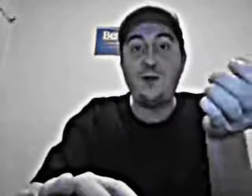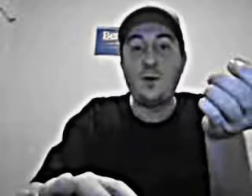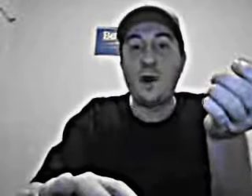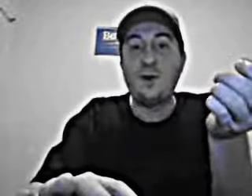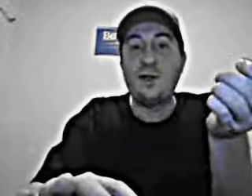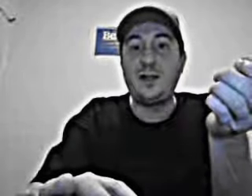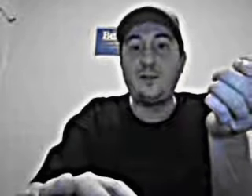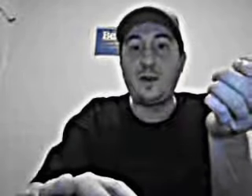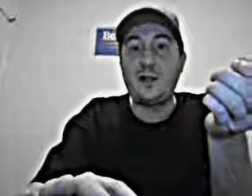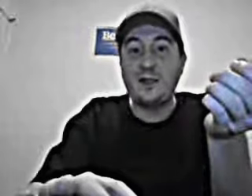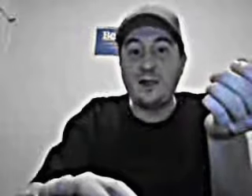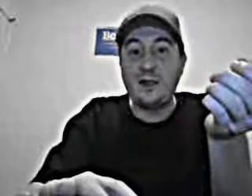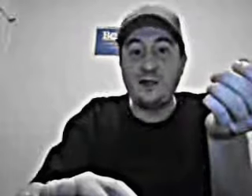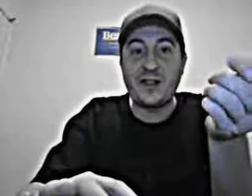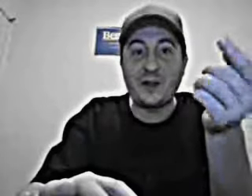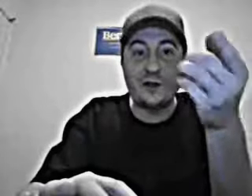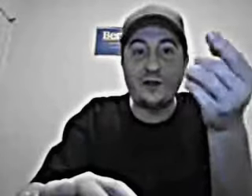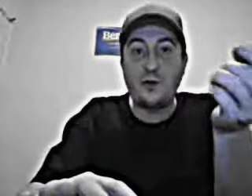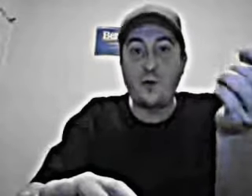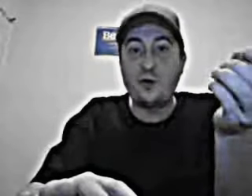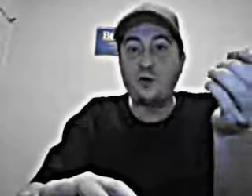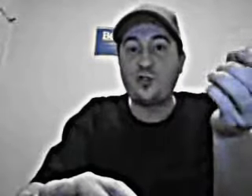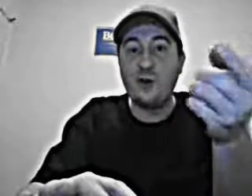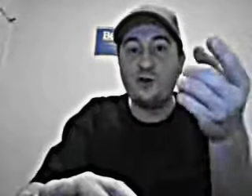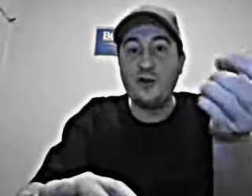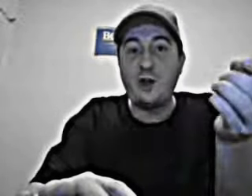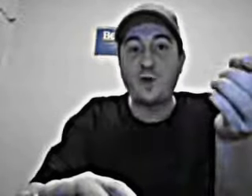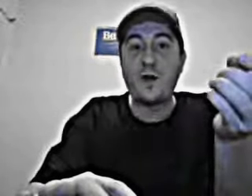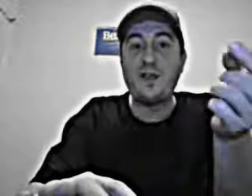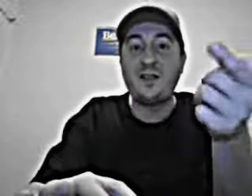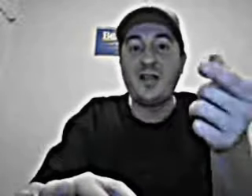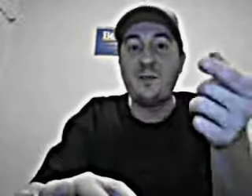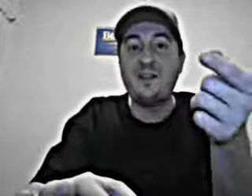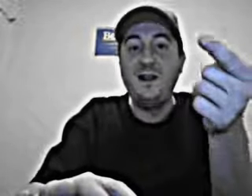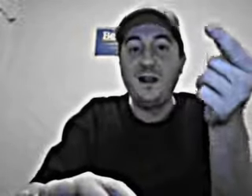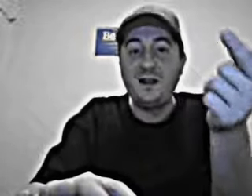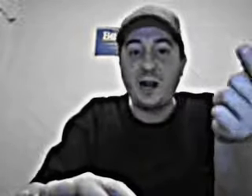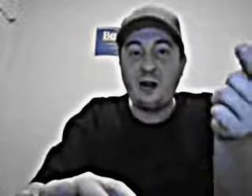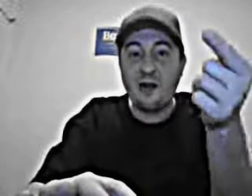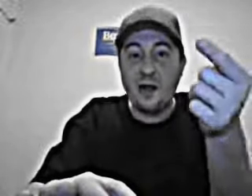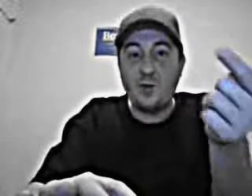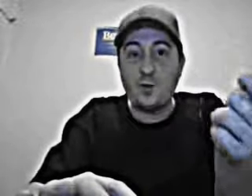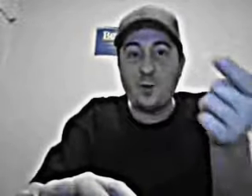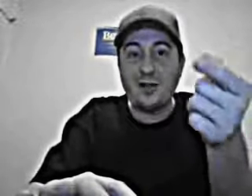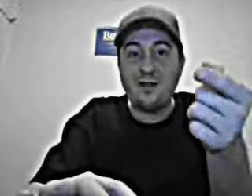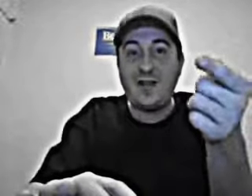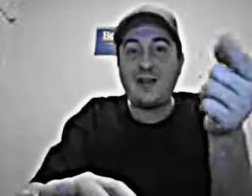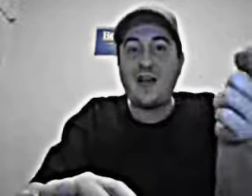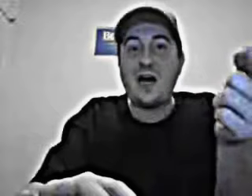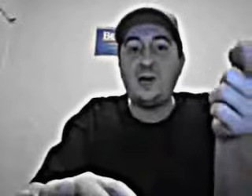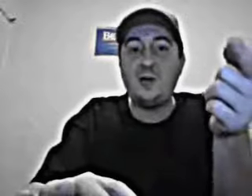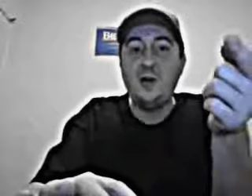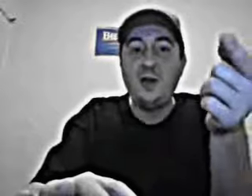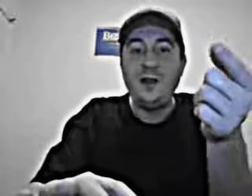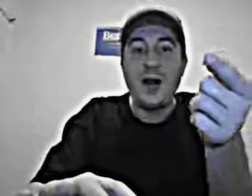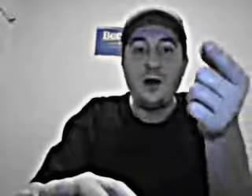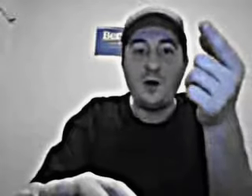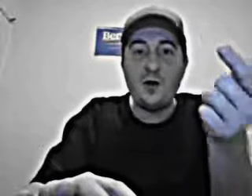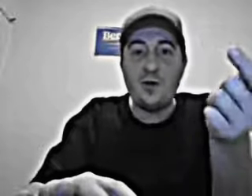a republican from kentucky who signed on to it walter jones another republican thomas garrett another republican ted yahoo yahoo another